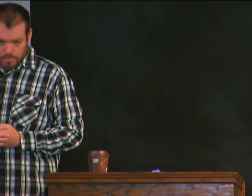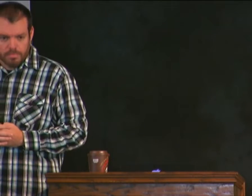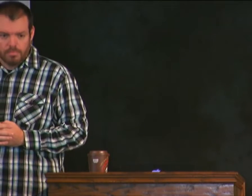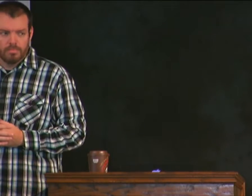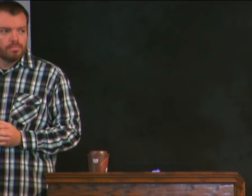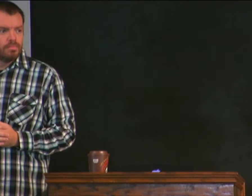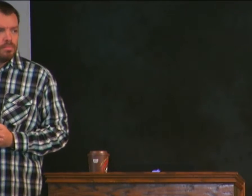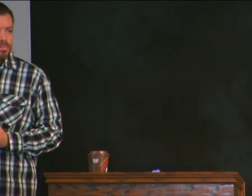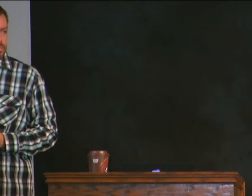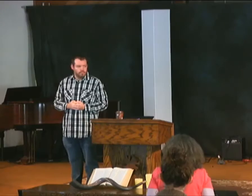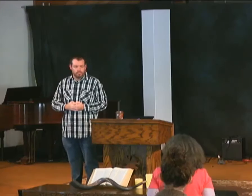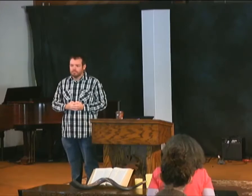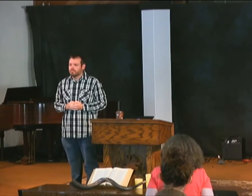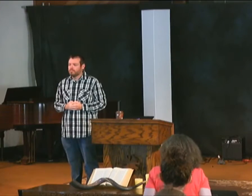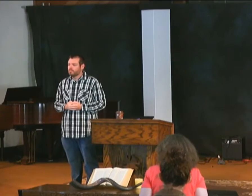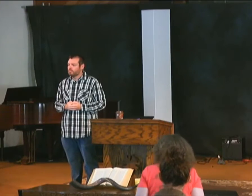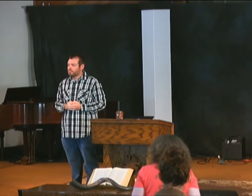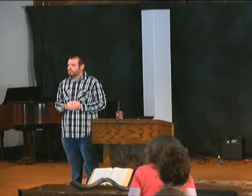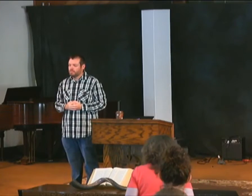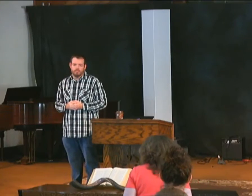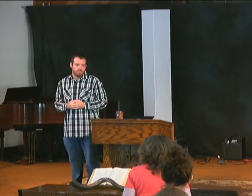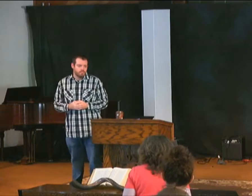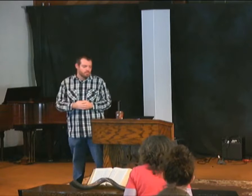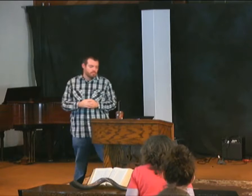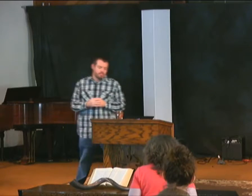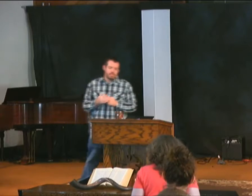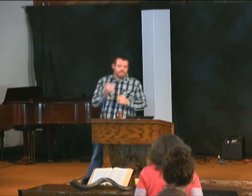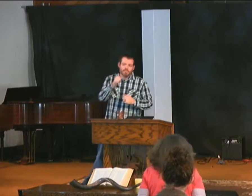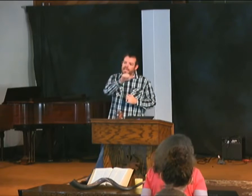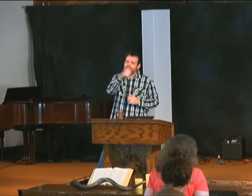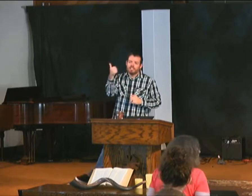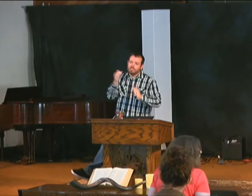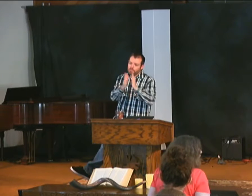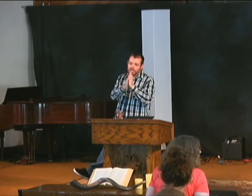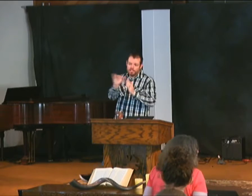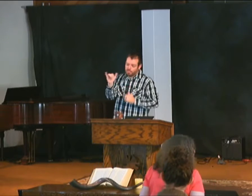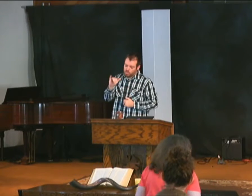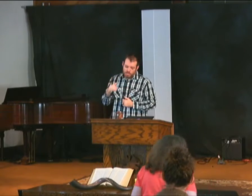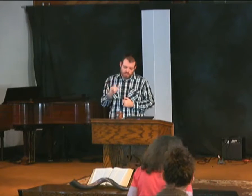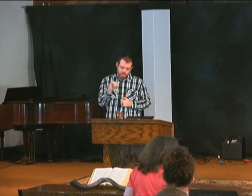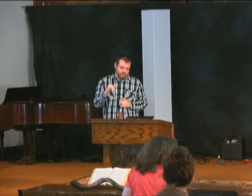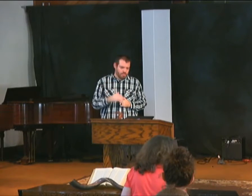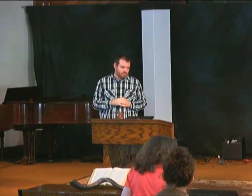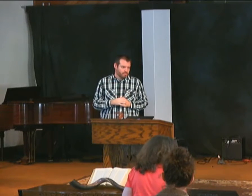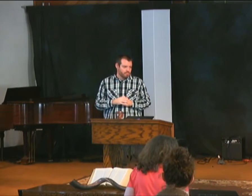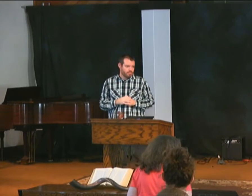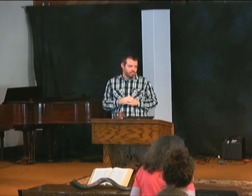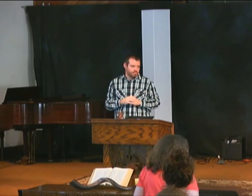It could be any other prayers.